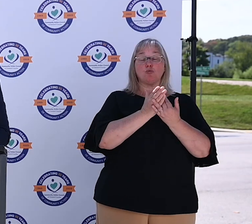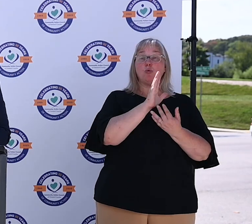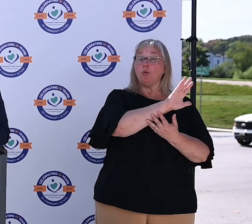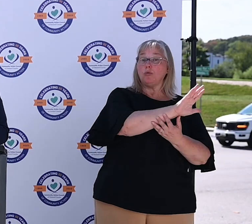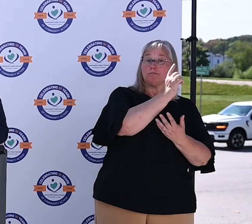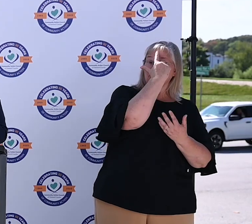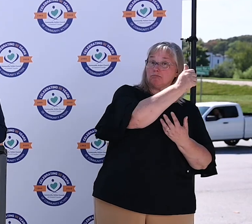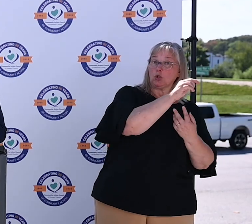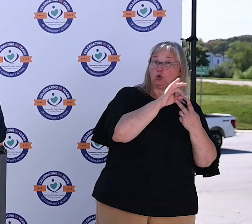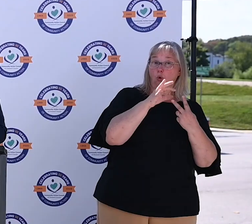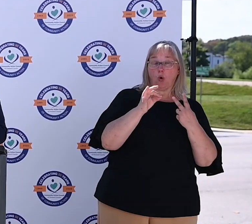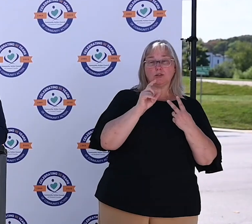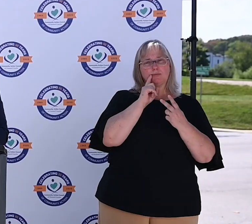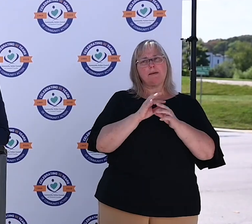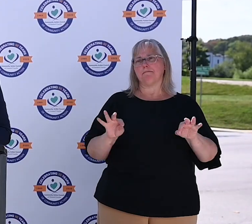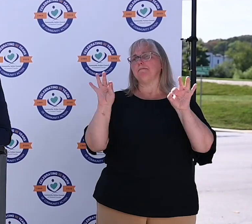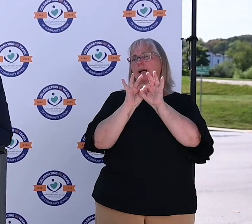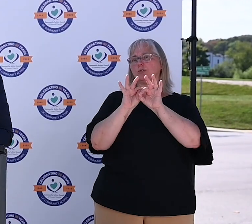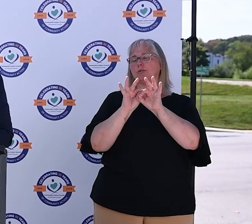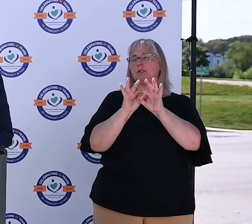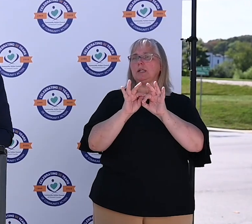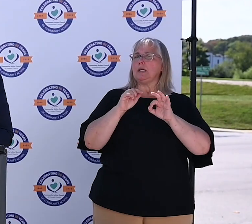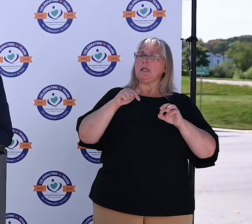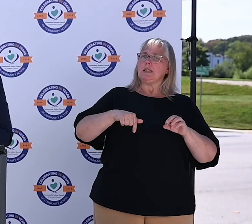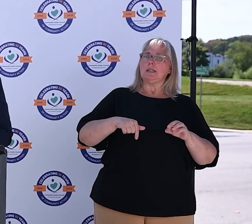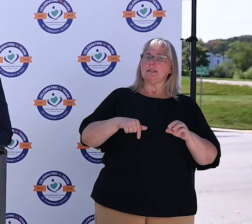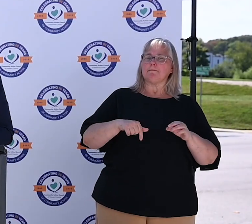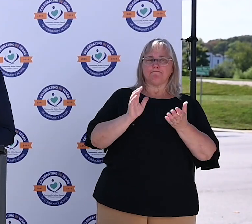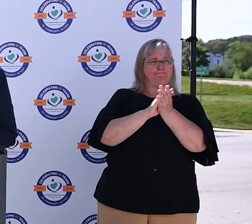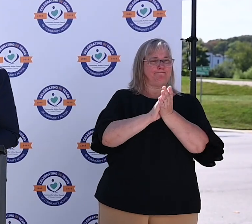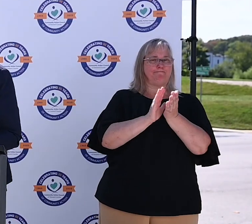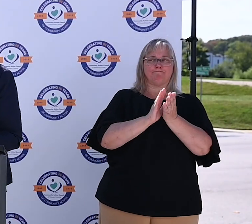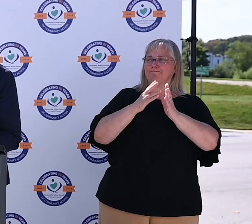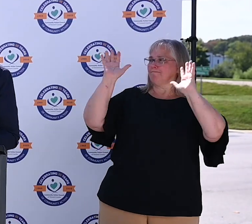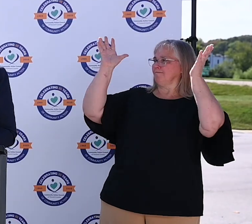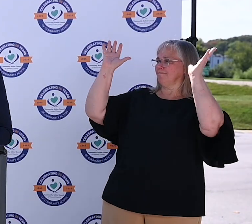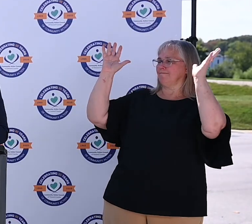choice really matters. This is not, thank you.